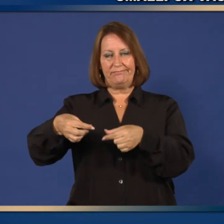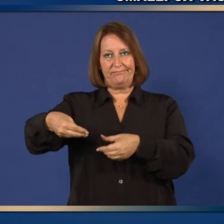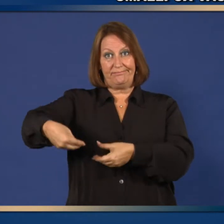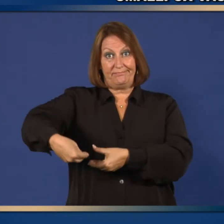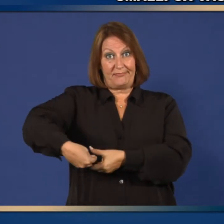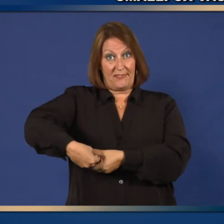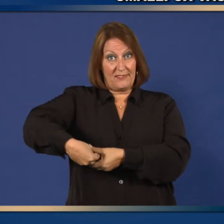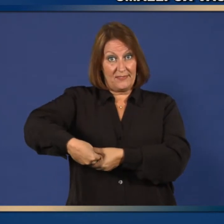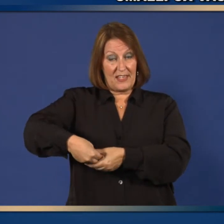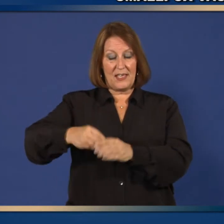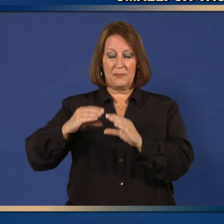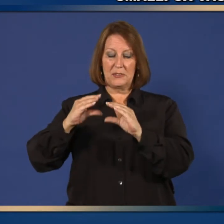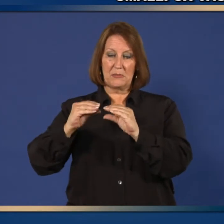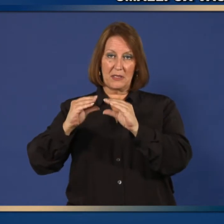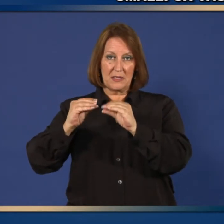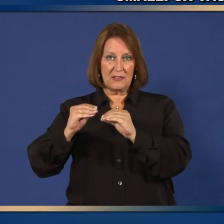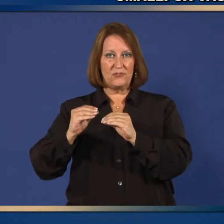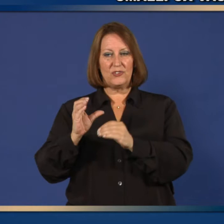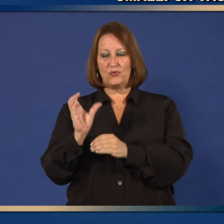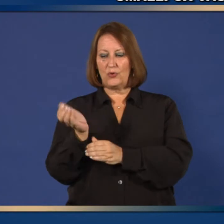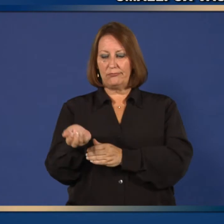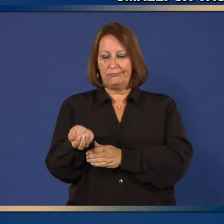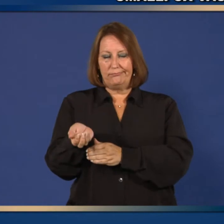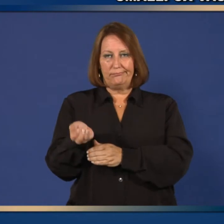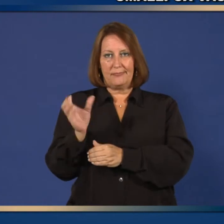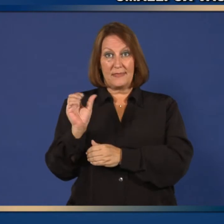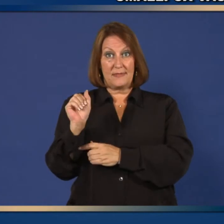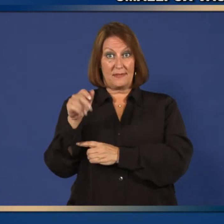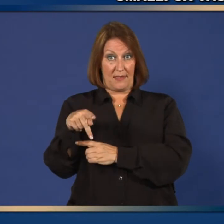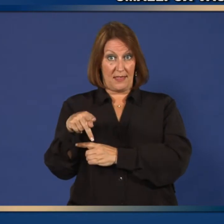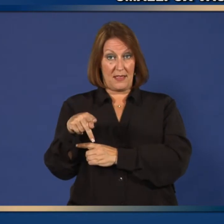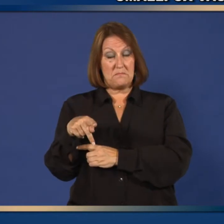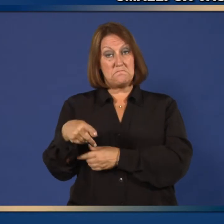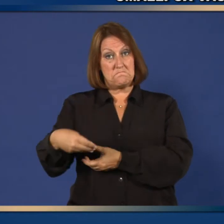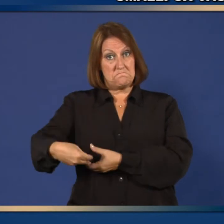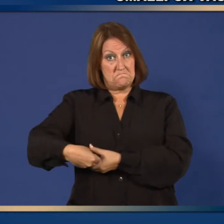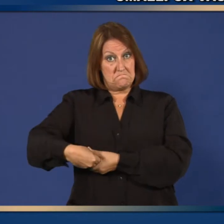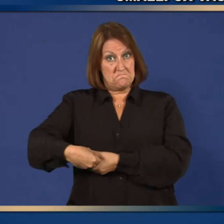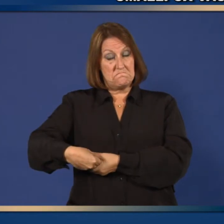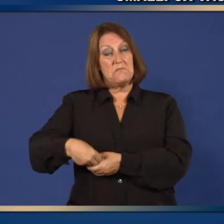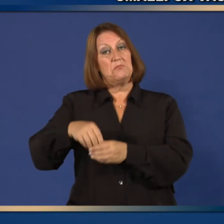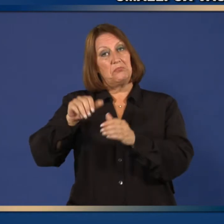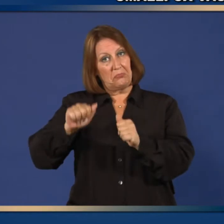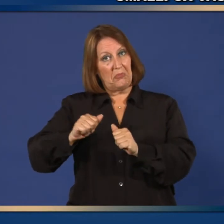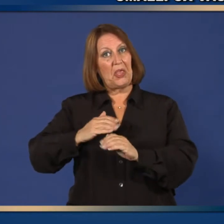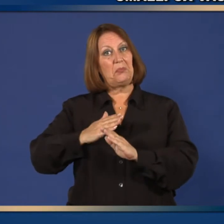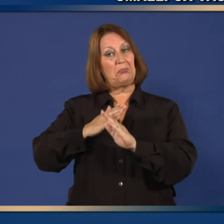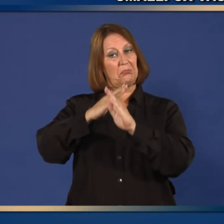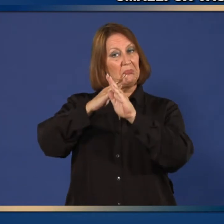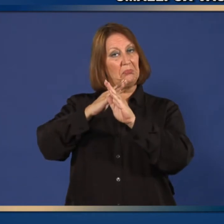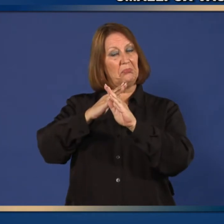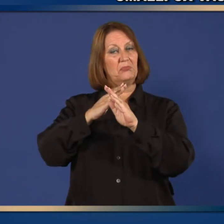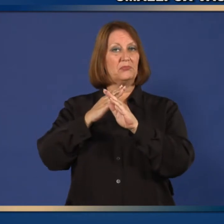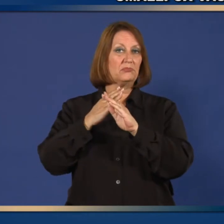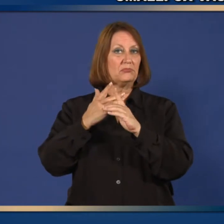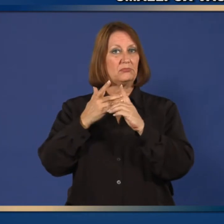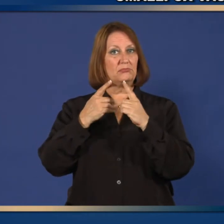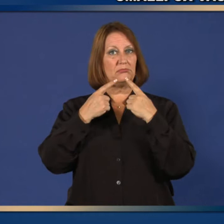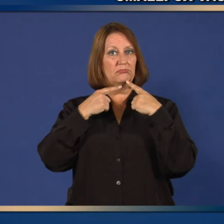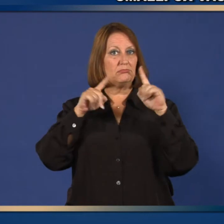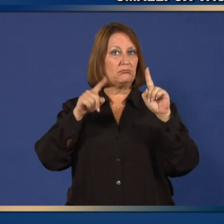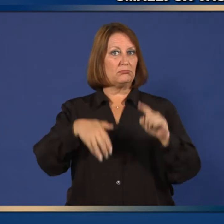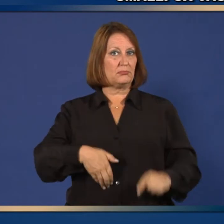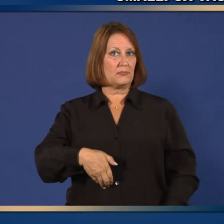sponges, or cervical caps are also acceptable methods, although they are